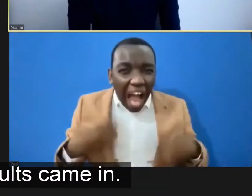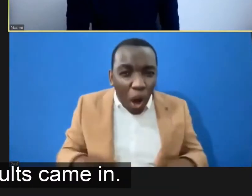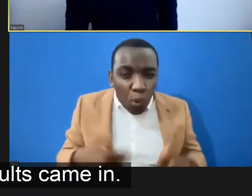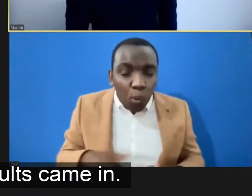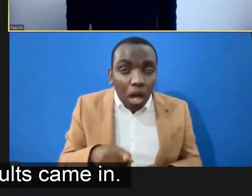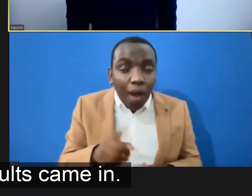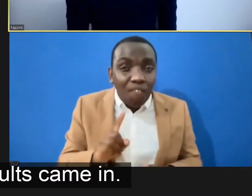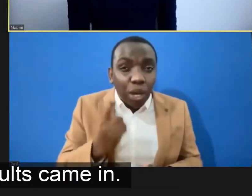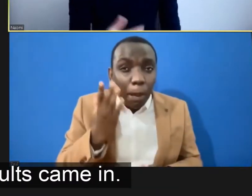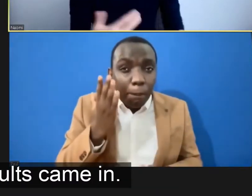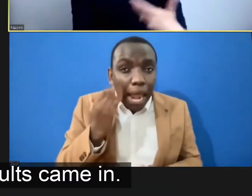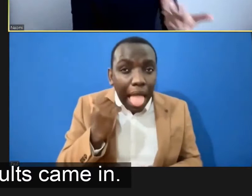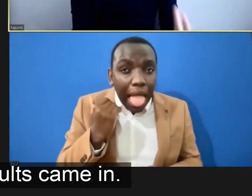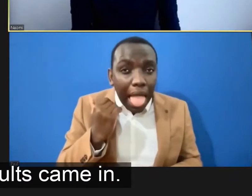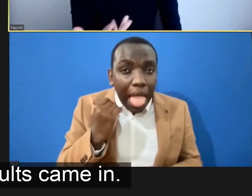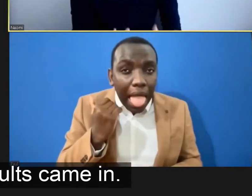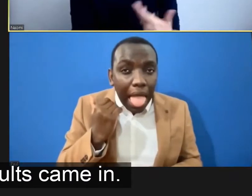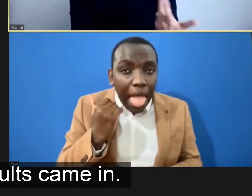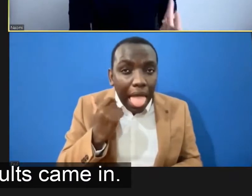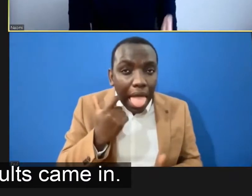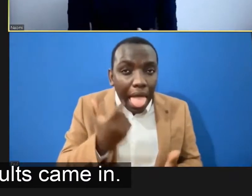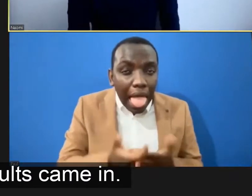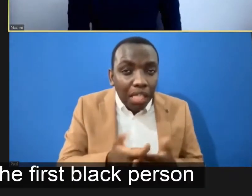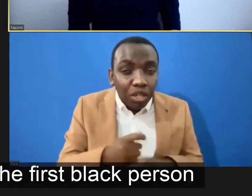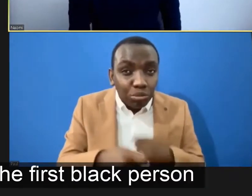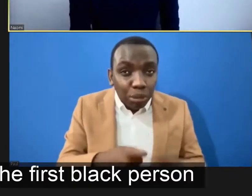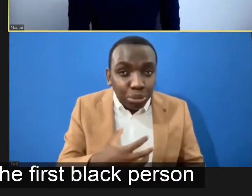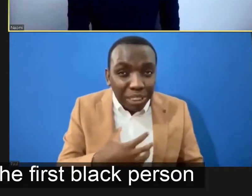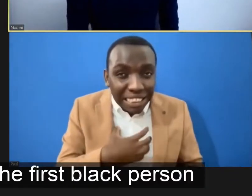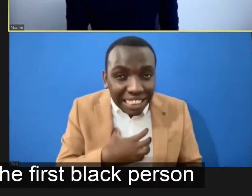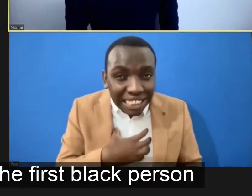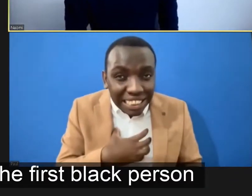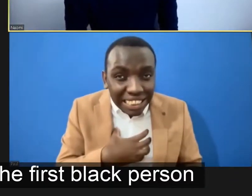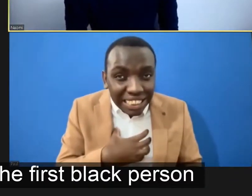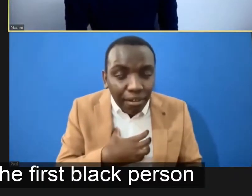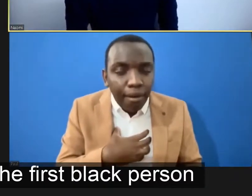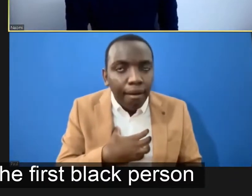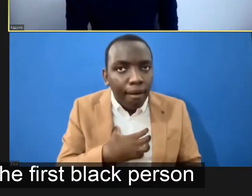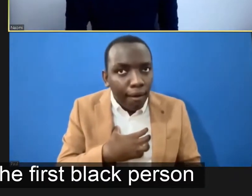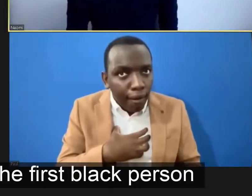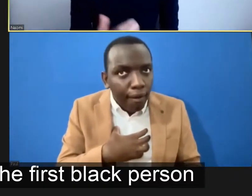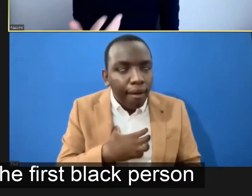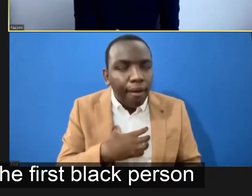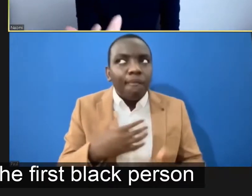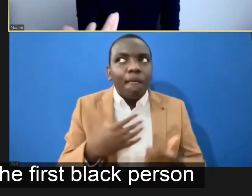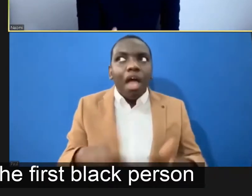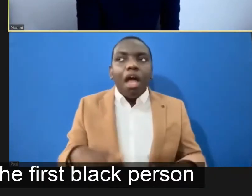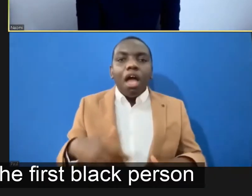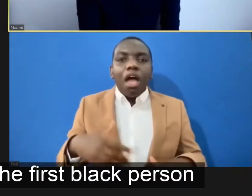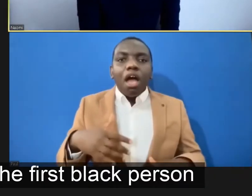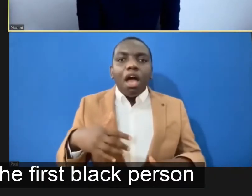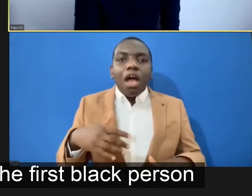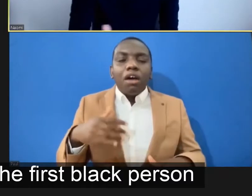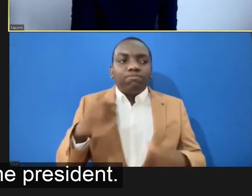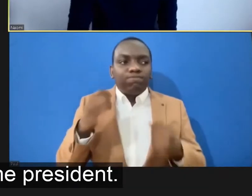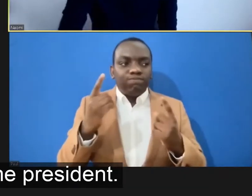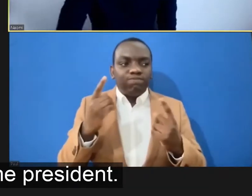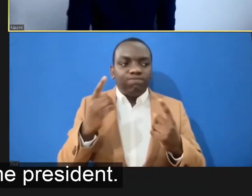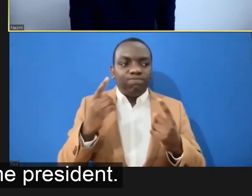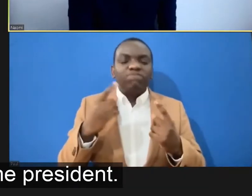it as the results came in, and I couldn't believe that the first Black person,